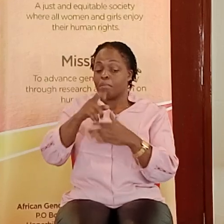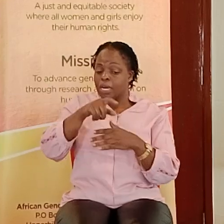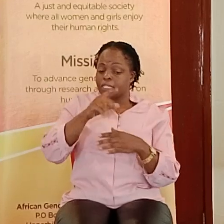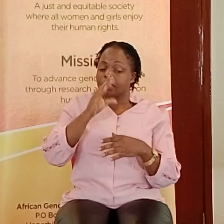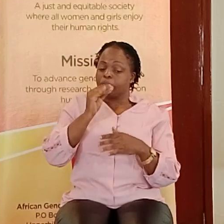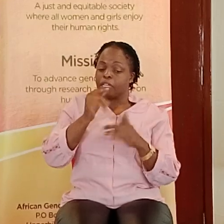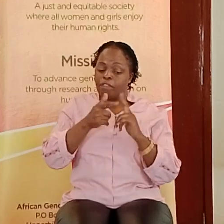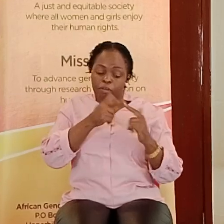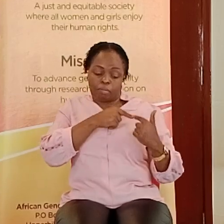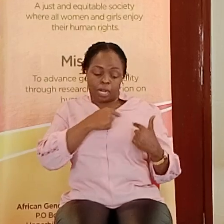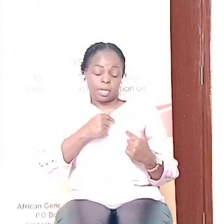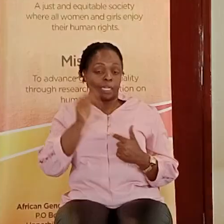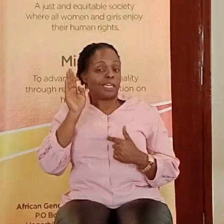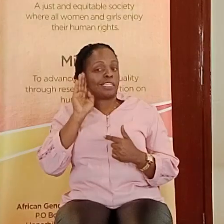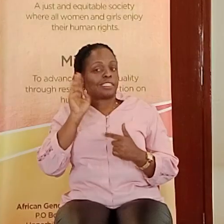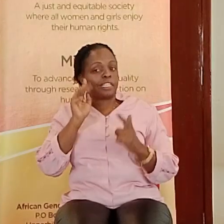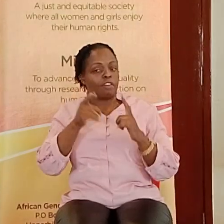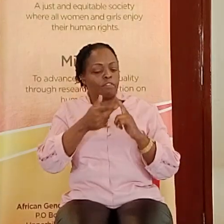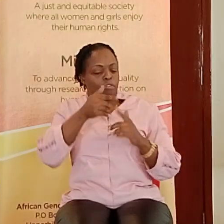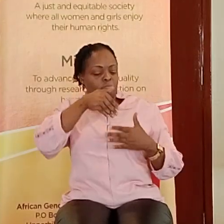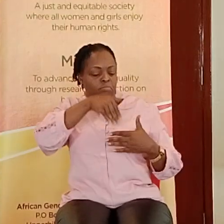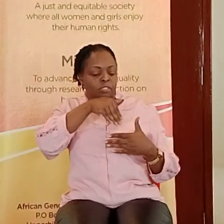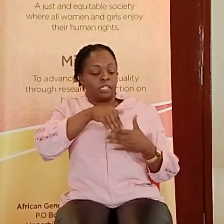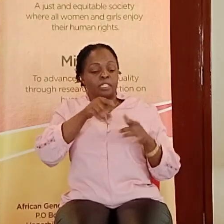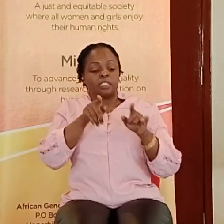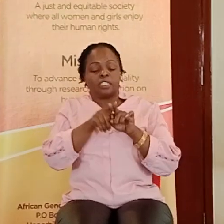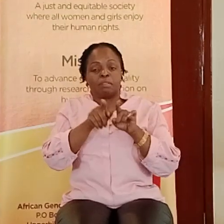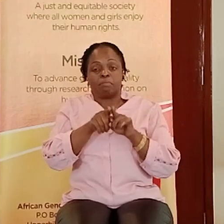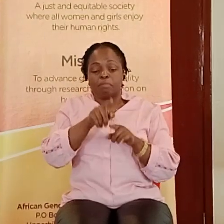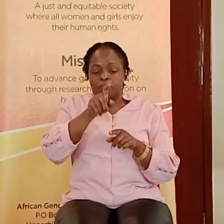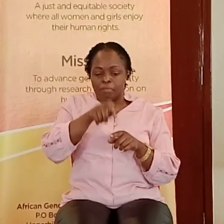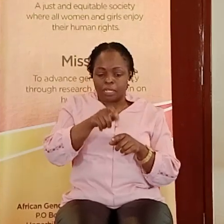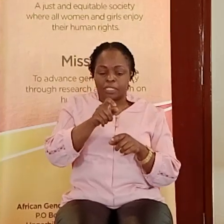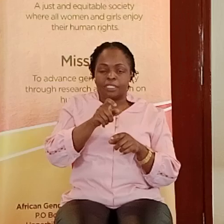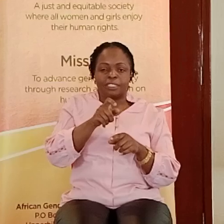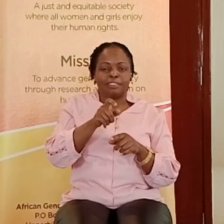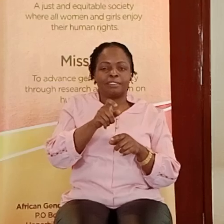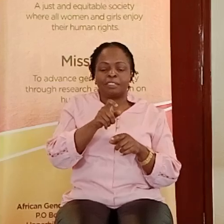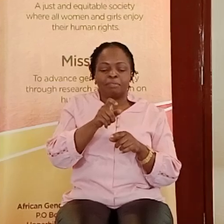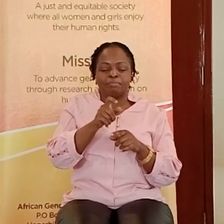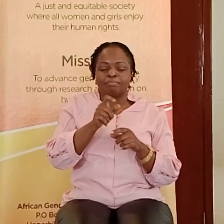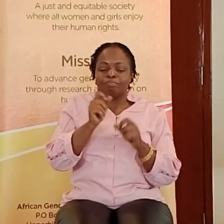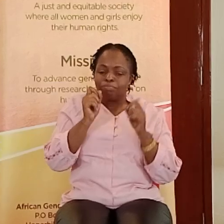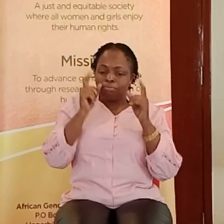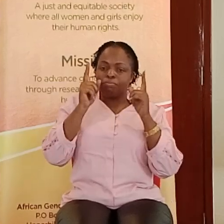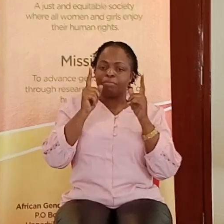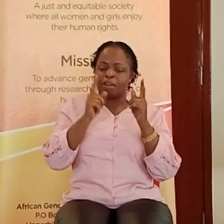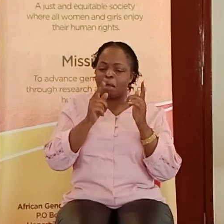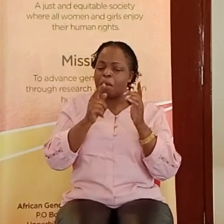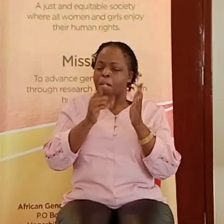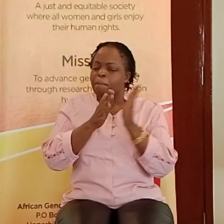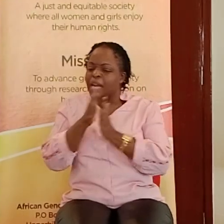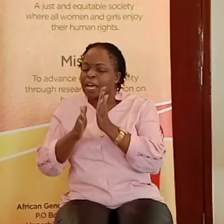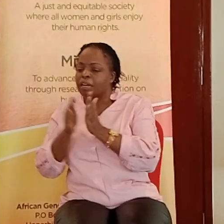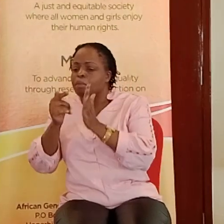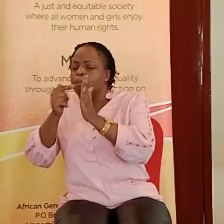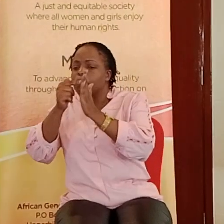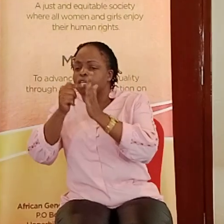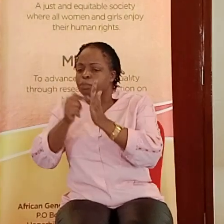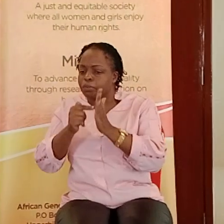you're listening from your heart, but also be spontaneous. Usipange your point at nitasema hivi ile masaa. Just say